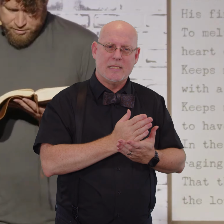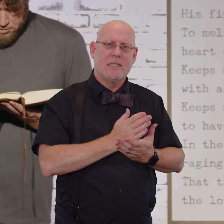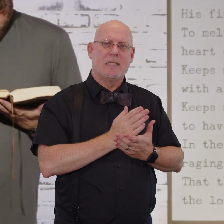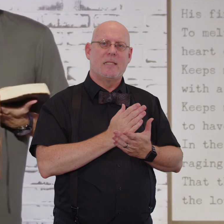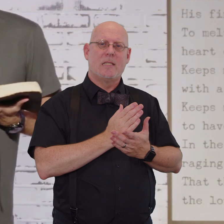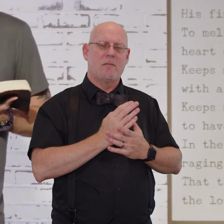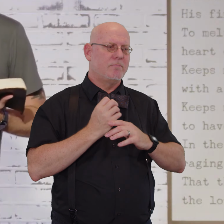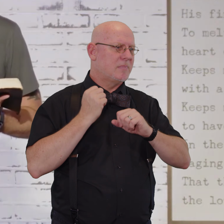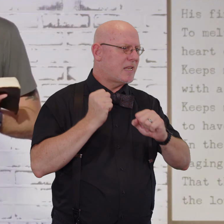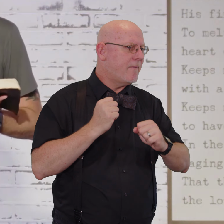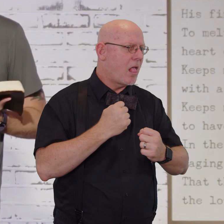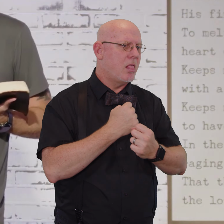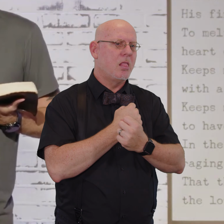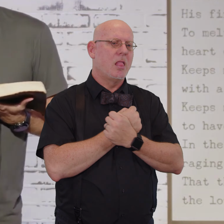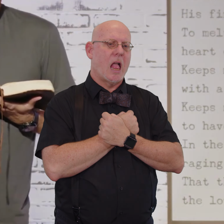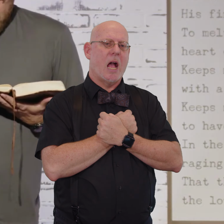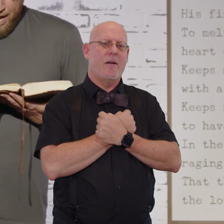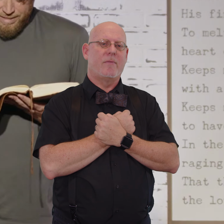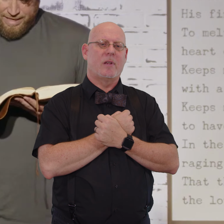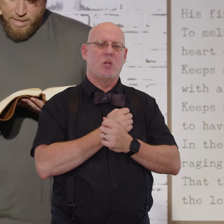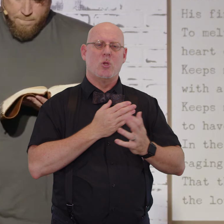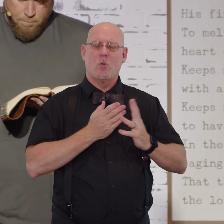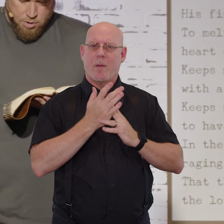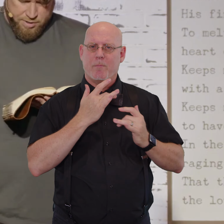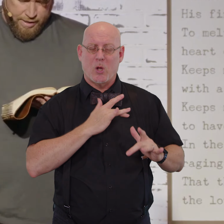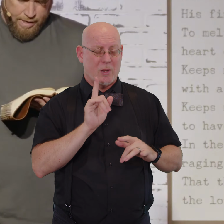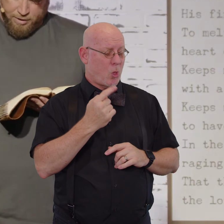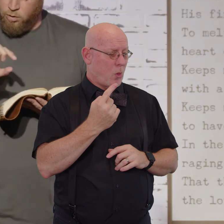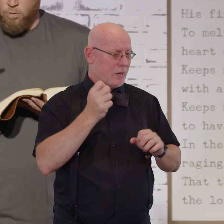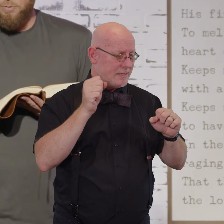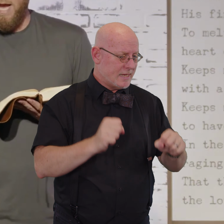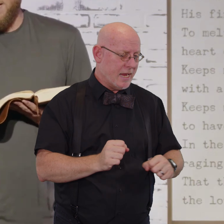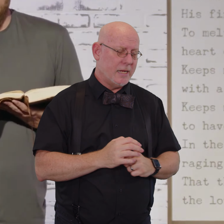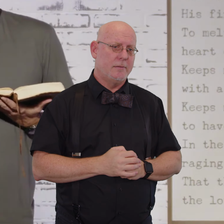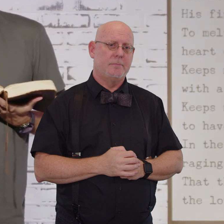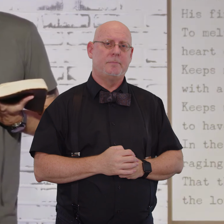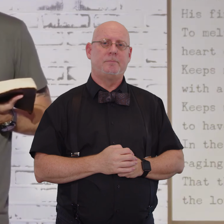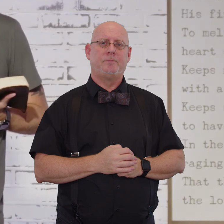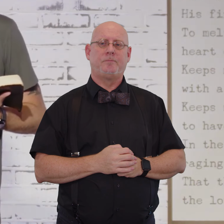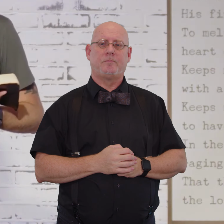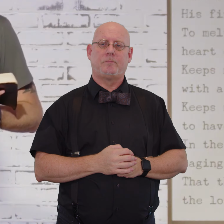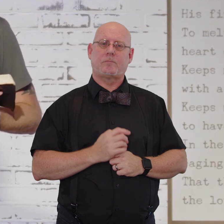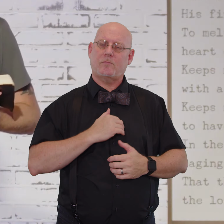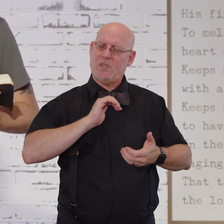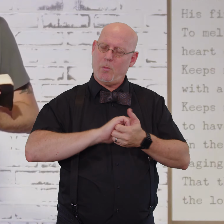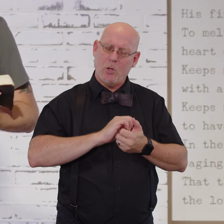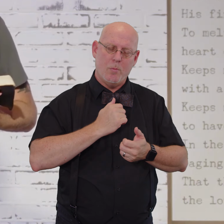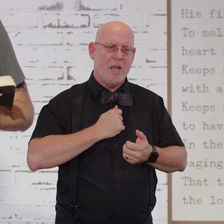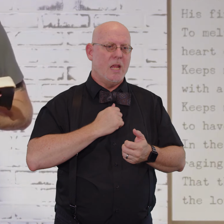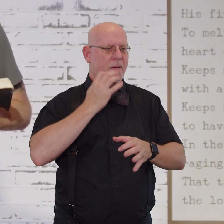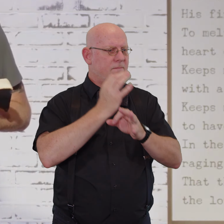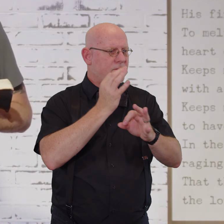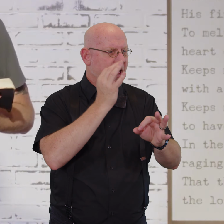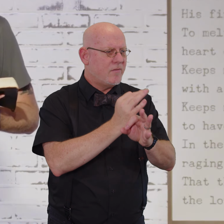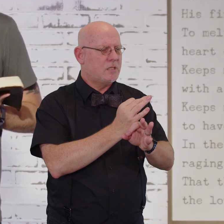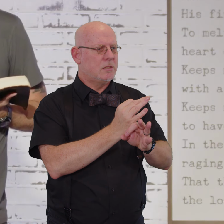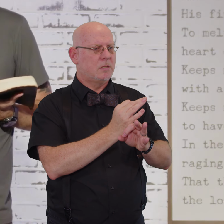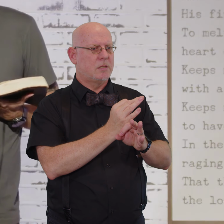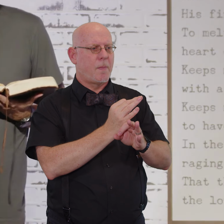justice and in steadfast love and in mercy I'm the only one who can I will betroth you to me in